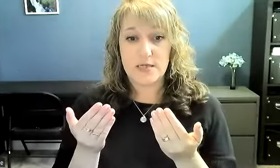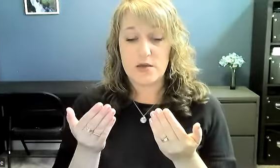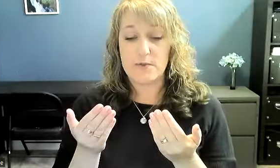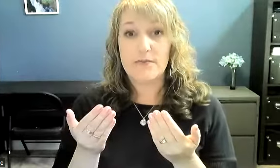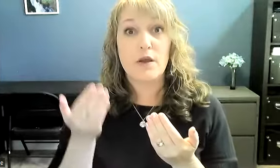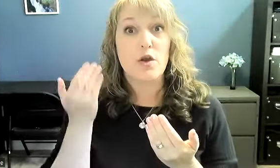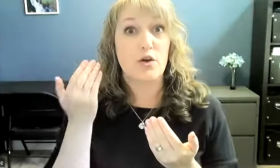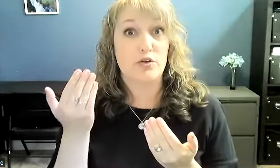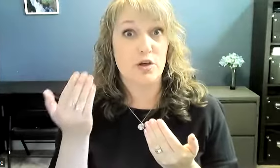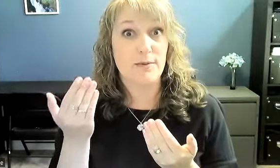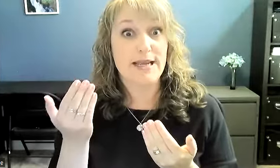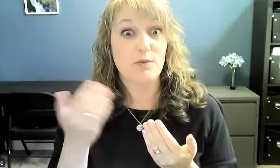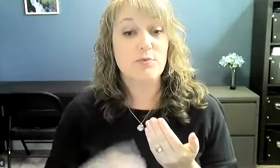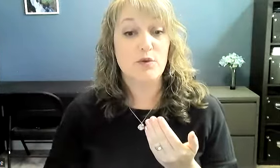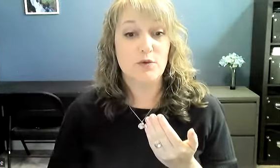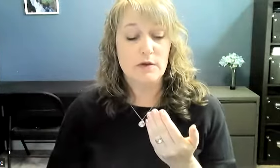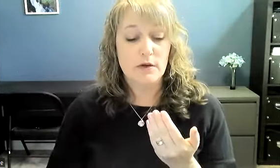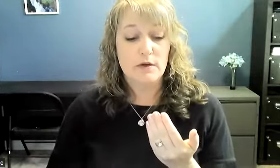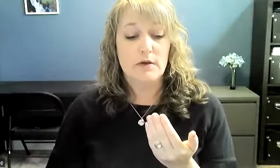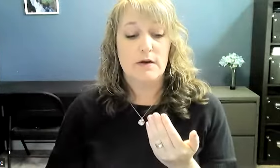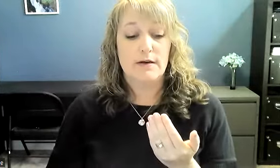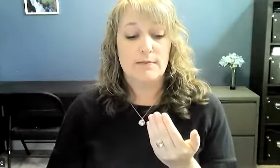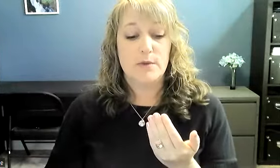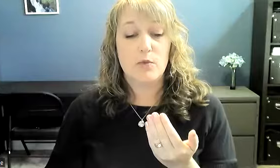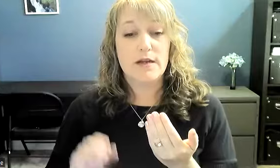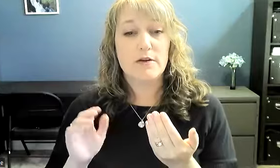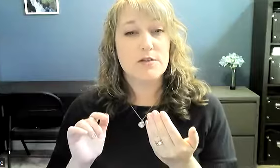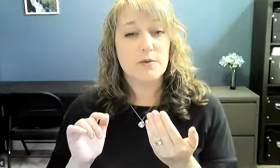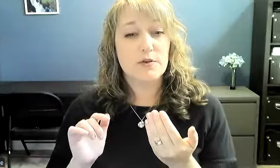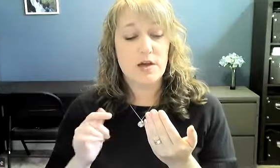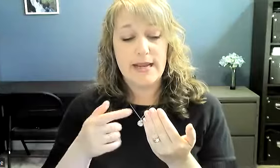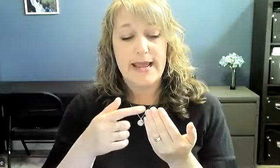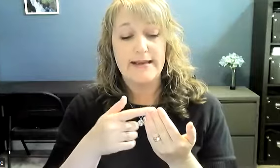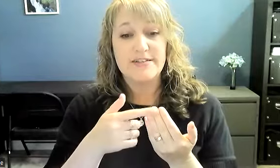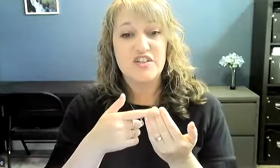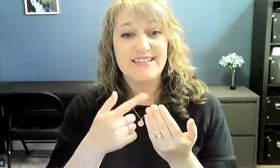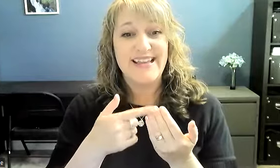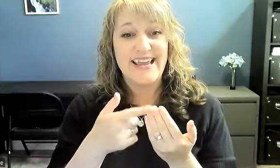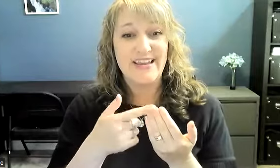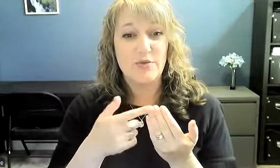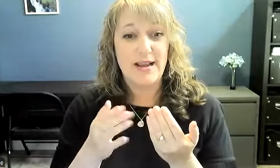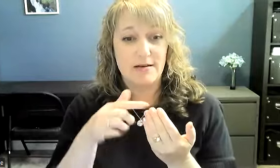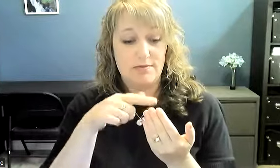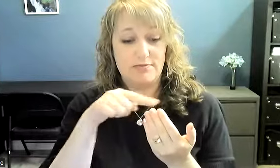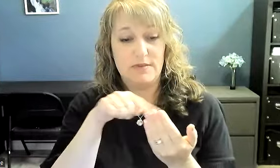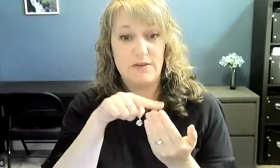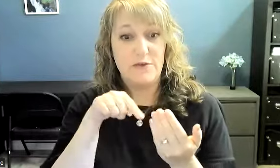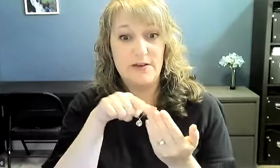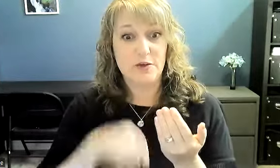you. Your dominant hand will move. And what you're going to do with your dominant hand is just hit right your fingers right